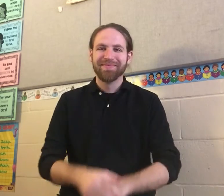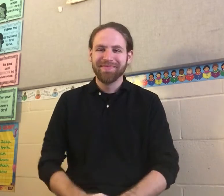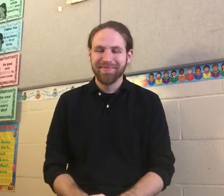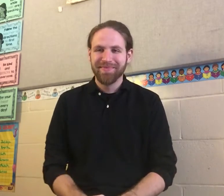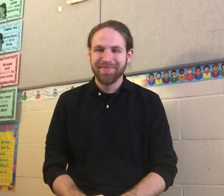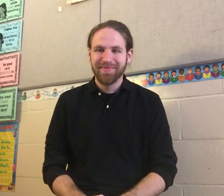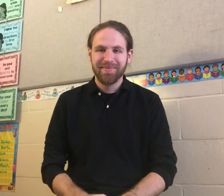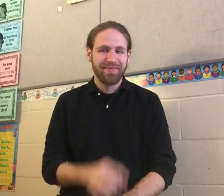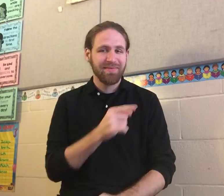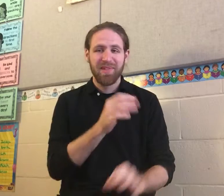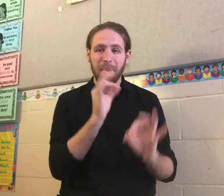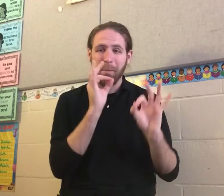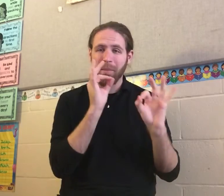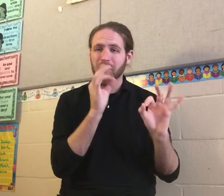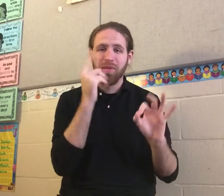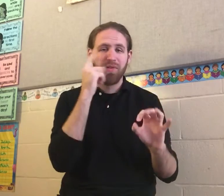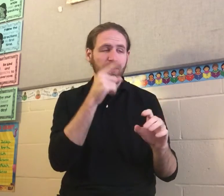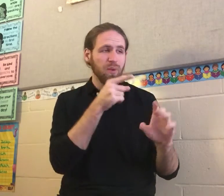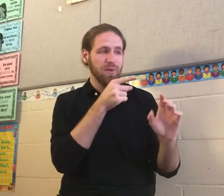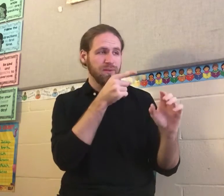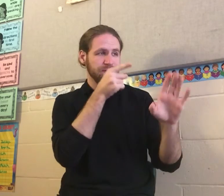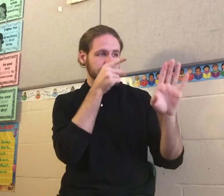Perfect for piercing the skin of its prey and sucking its blood.